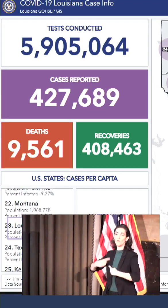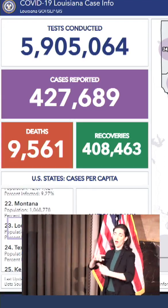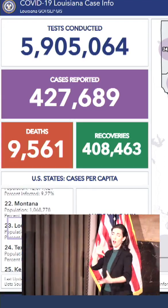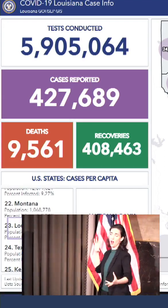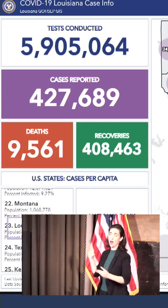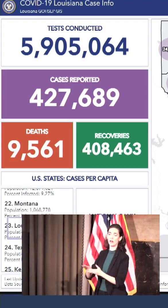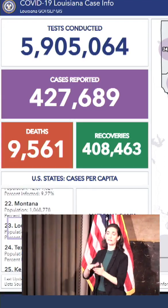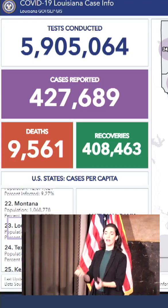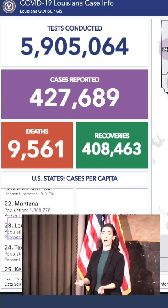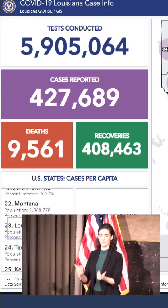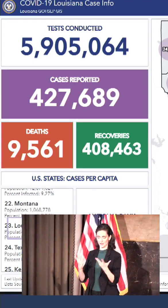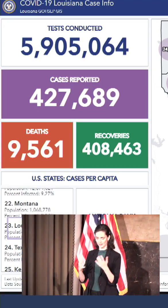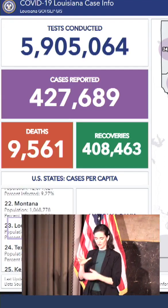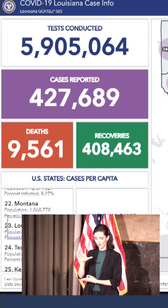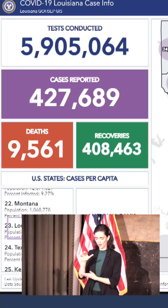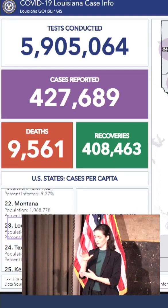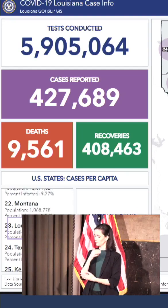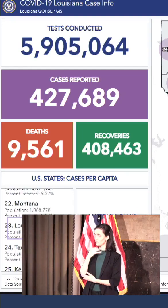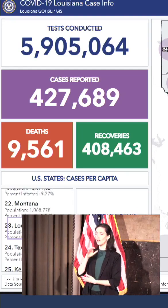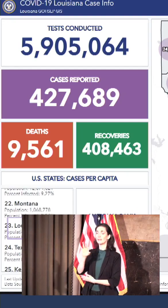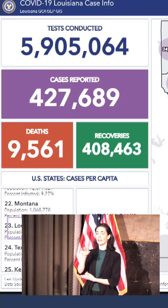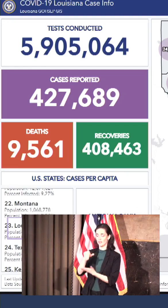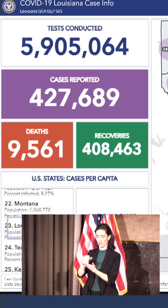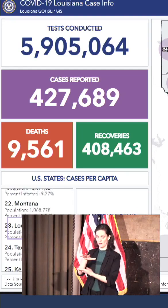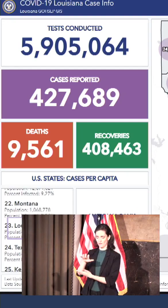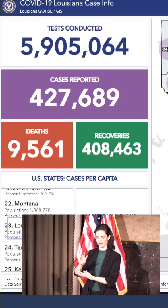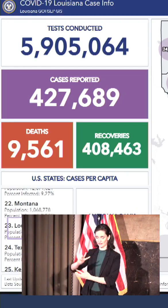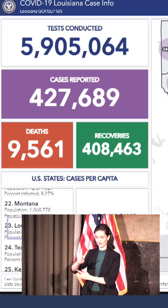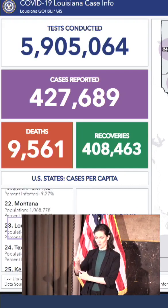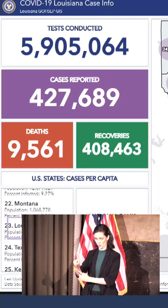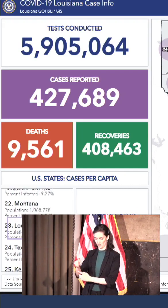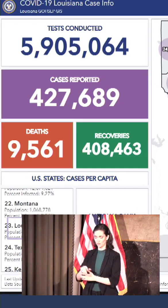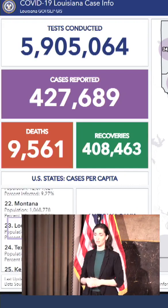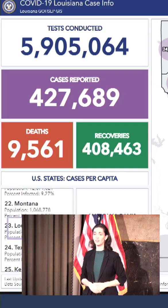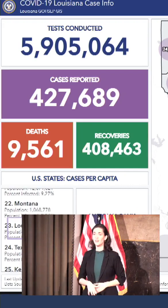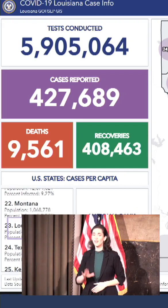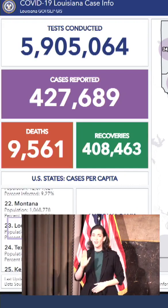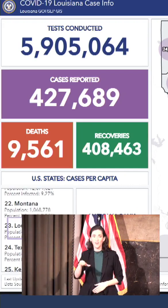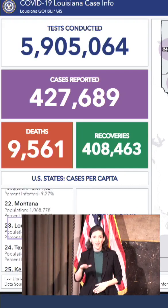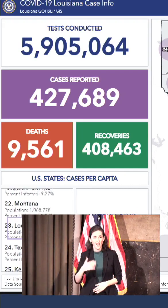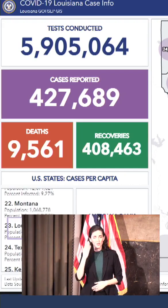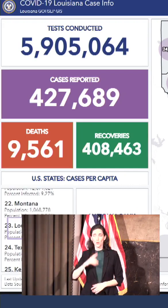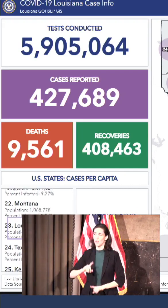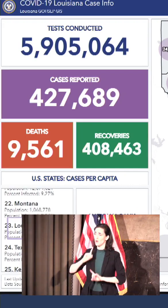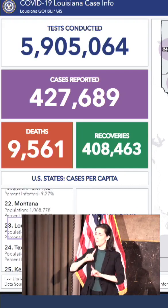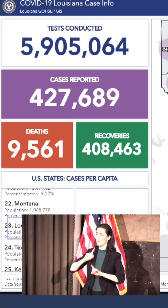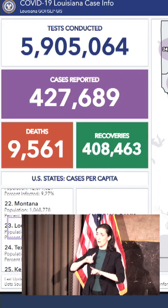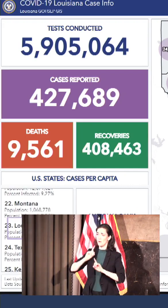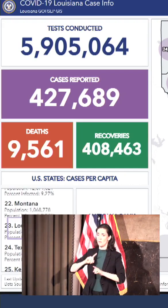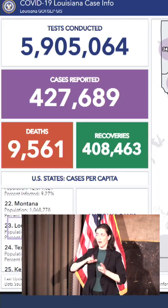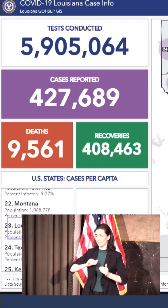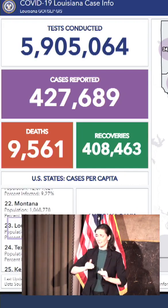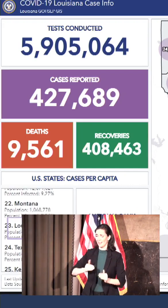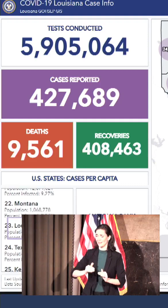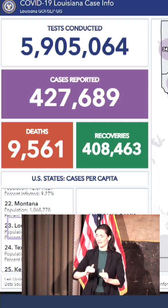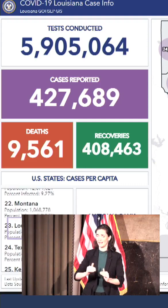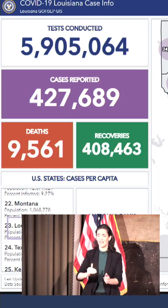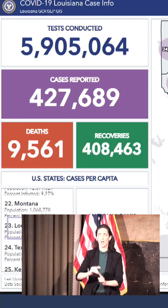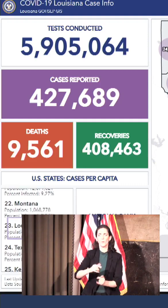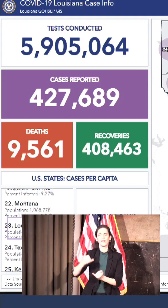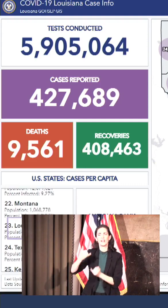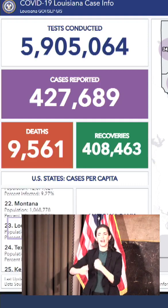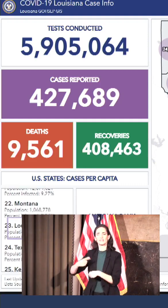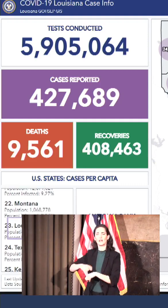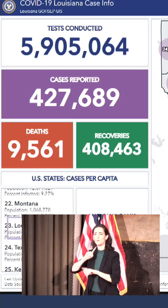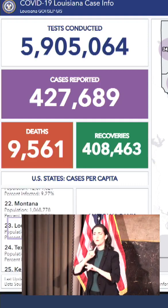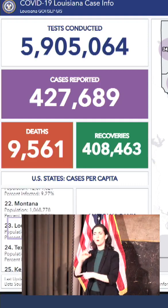9,561. I knew it had been a very, very long time since I reported 0 deaths, so I went back this morning to take a look at that. I think it